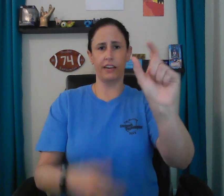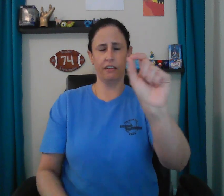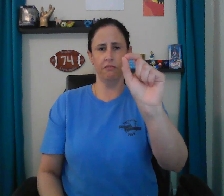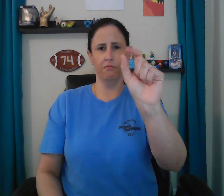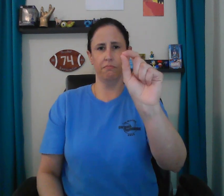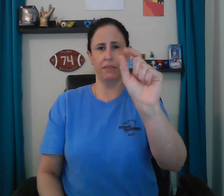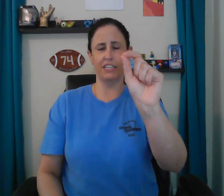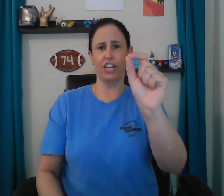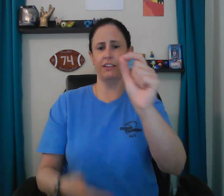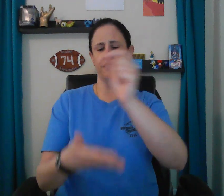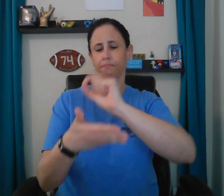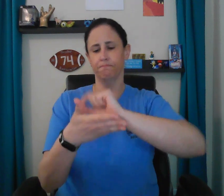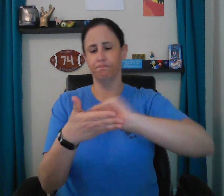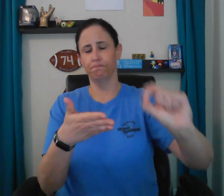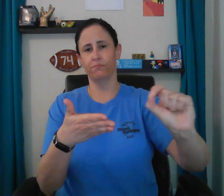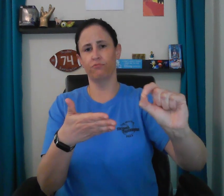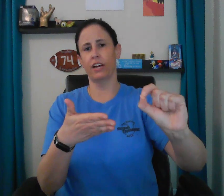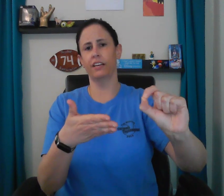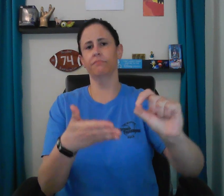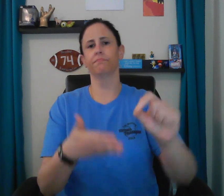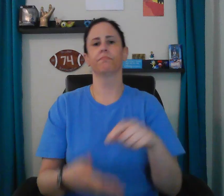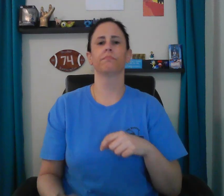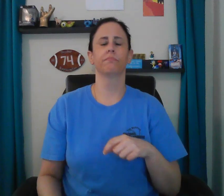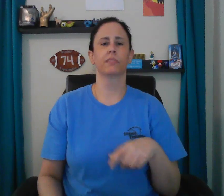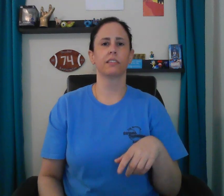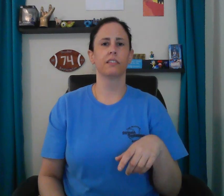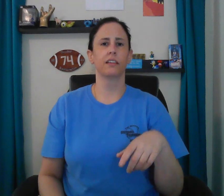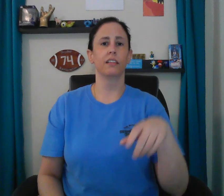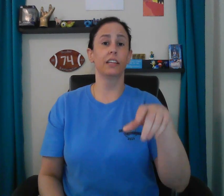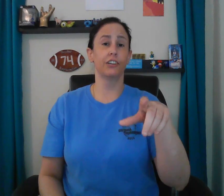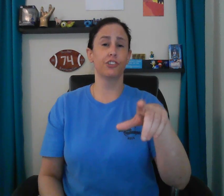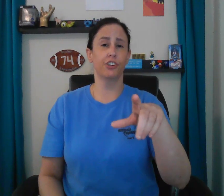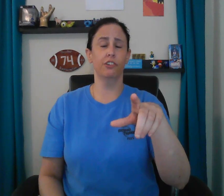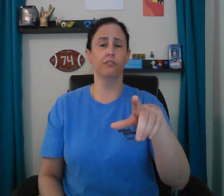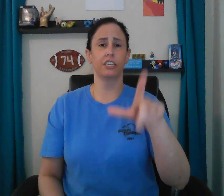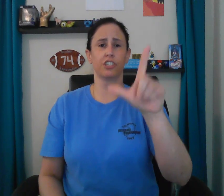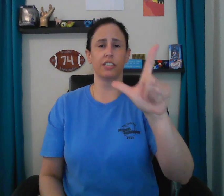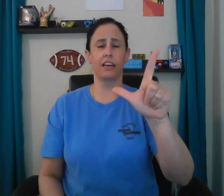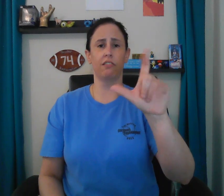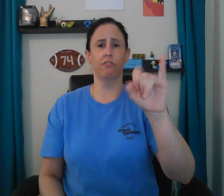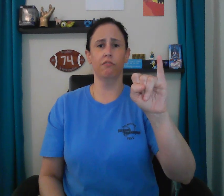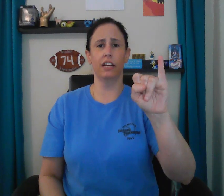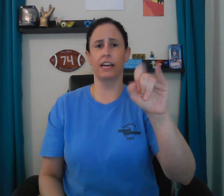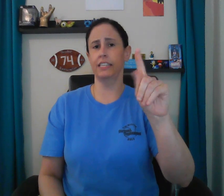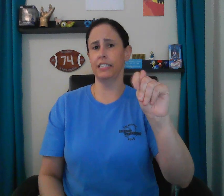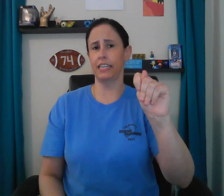Writing, pinch hand, writing. Literature is just L-I-T.